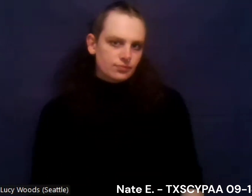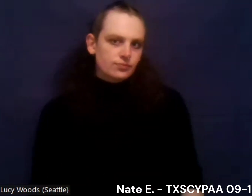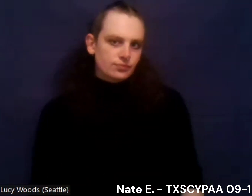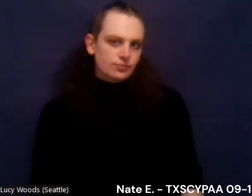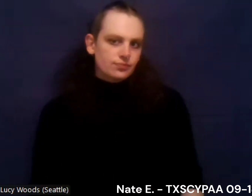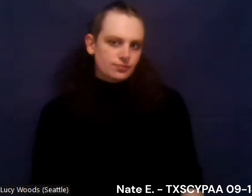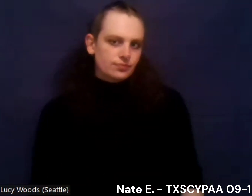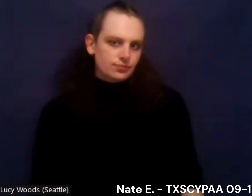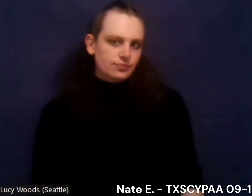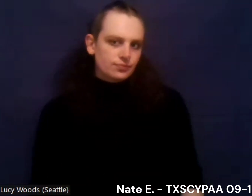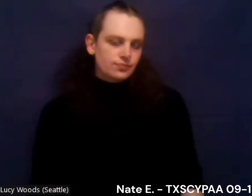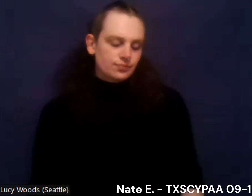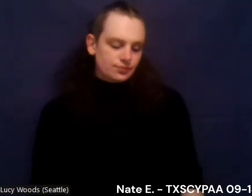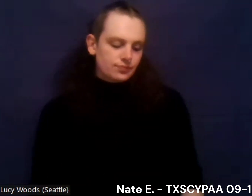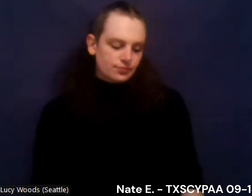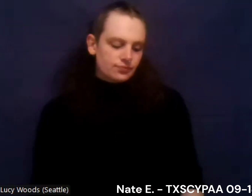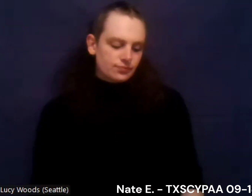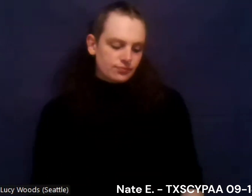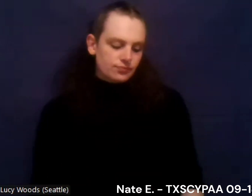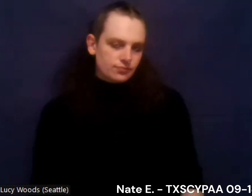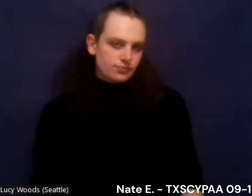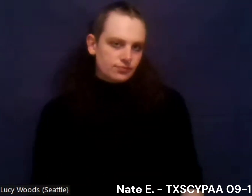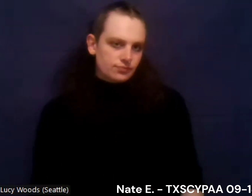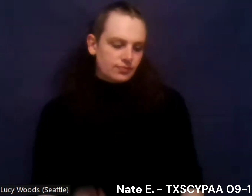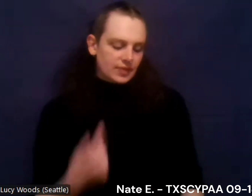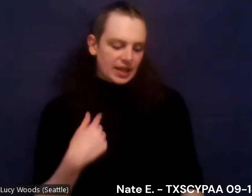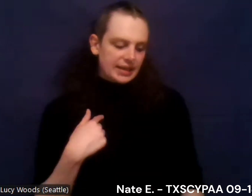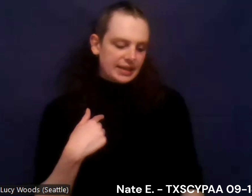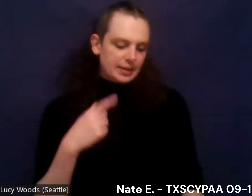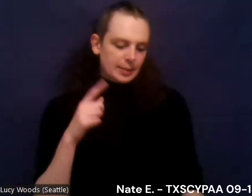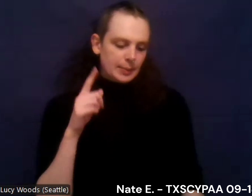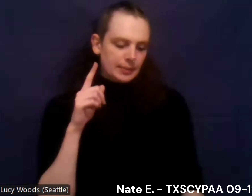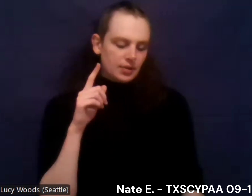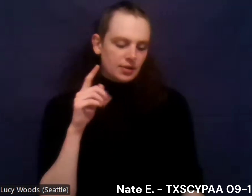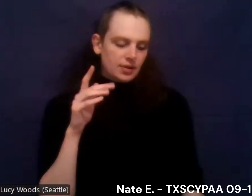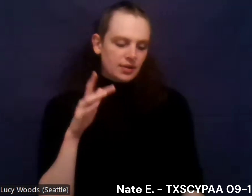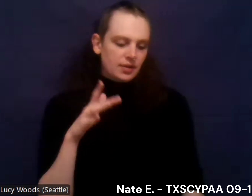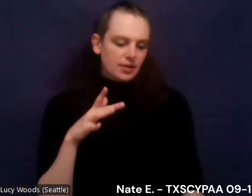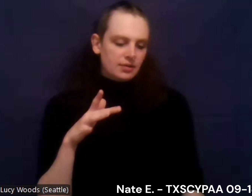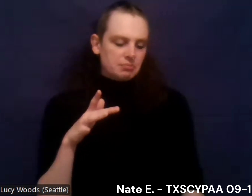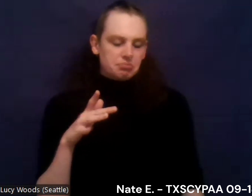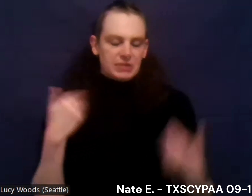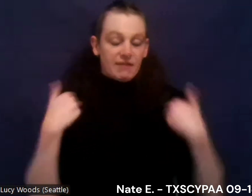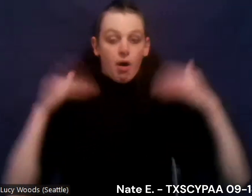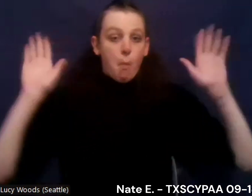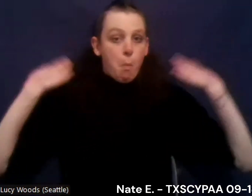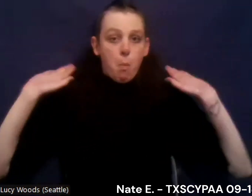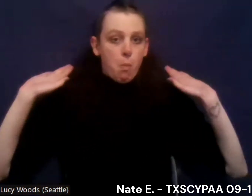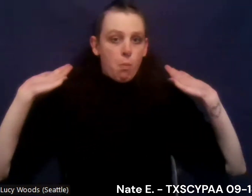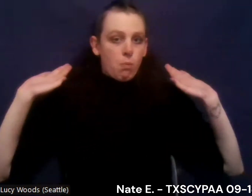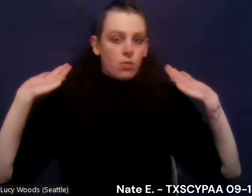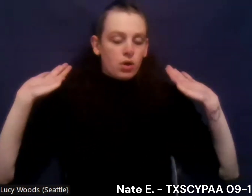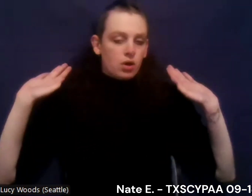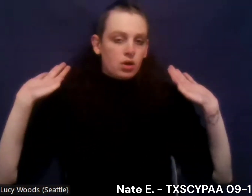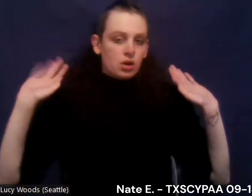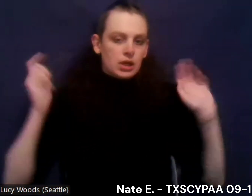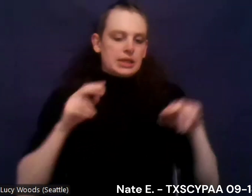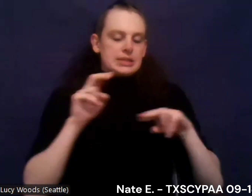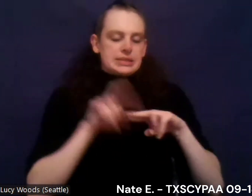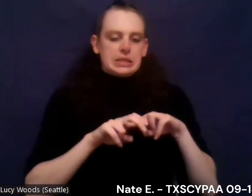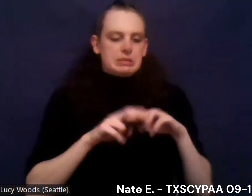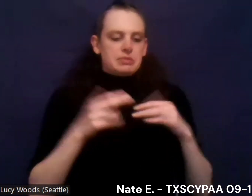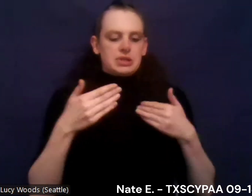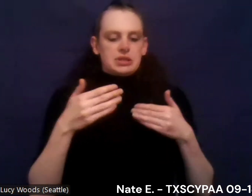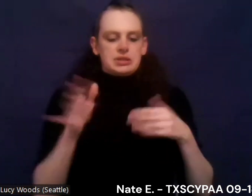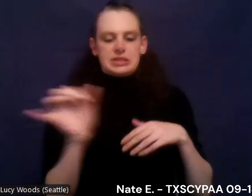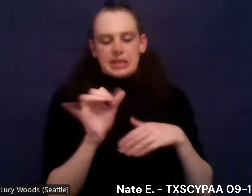came to that just point of like, I surrender, I give up. I'm sitting in the same room in this rehab